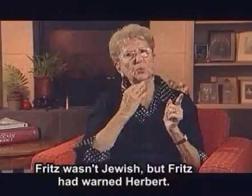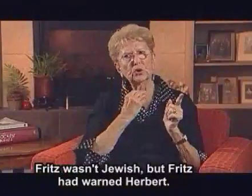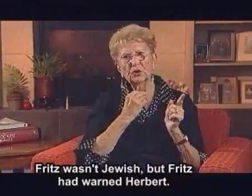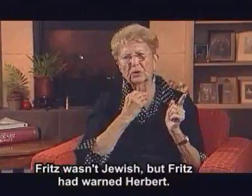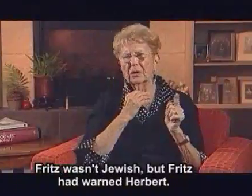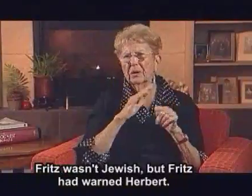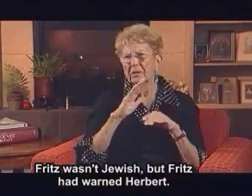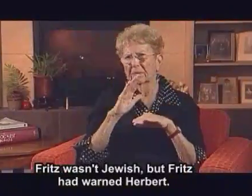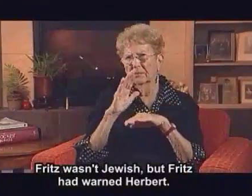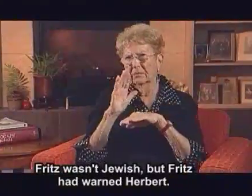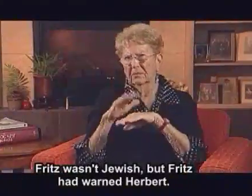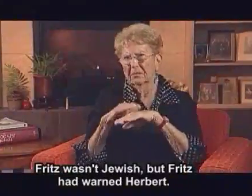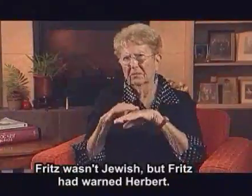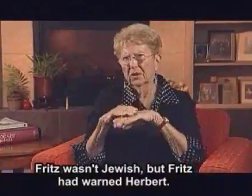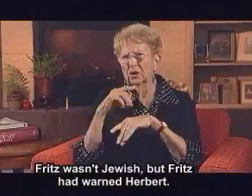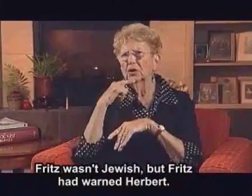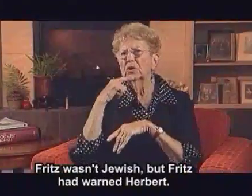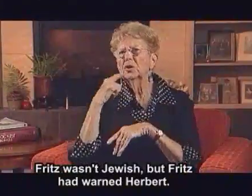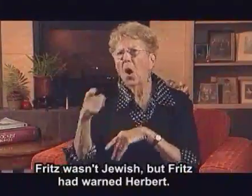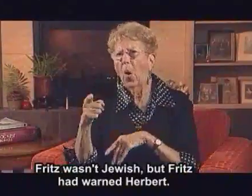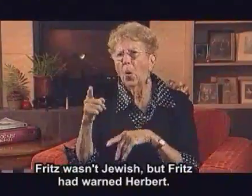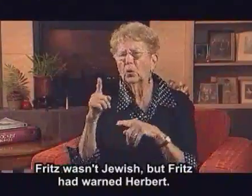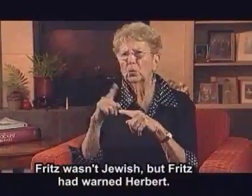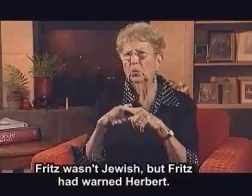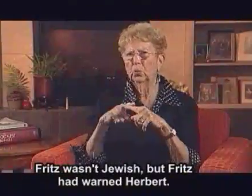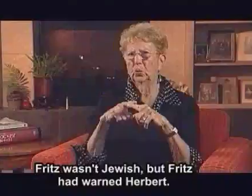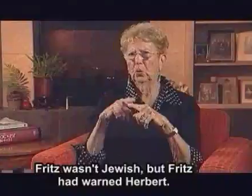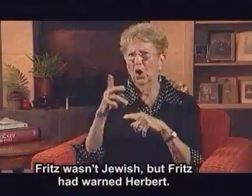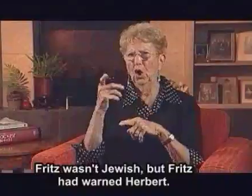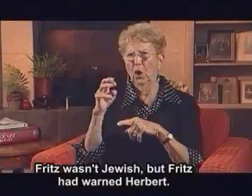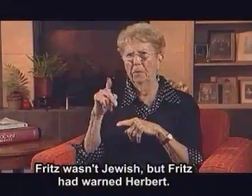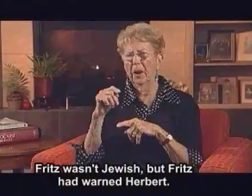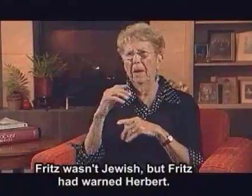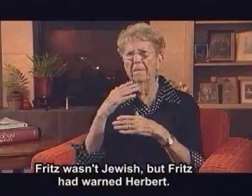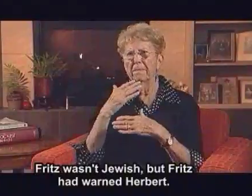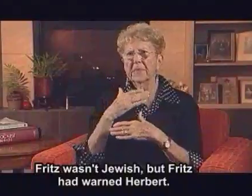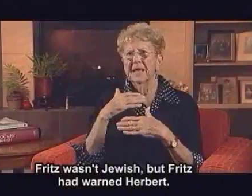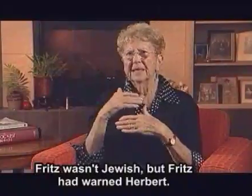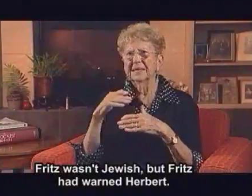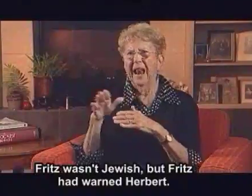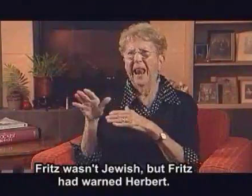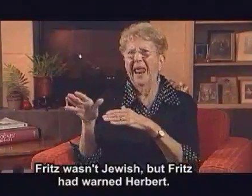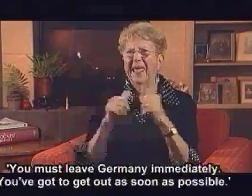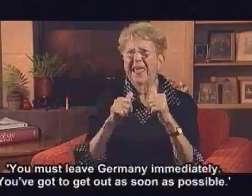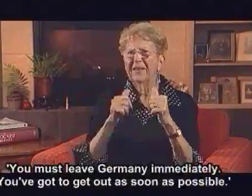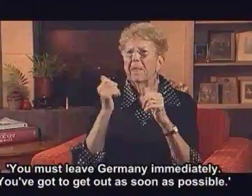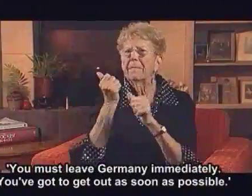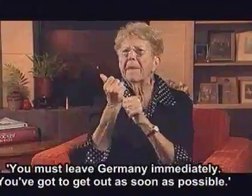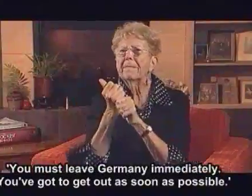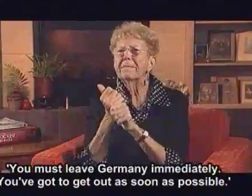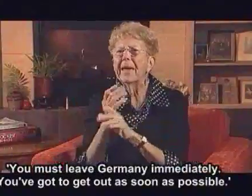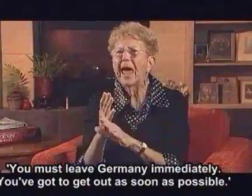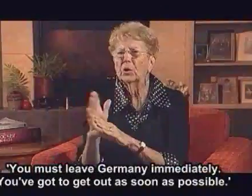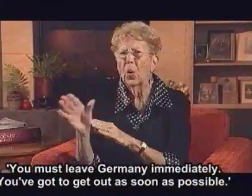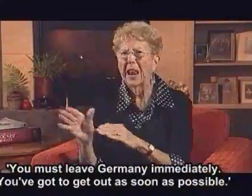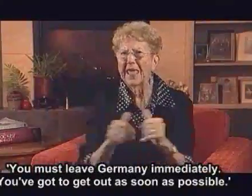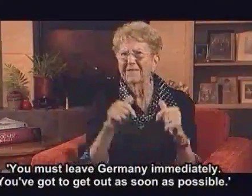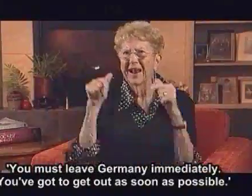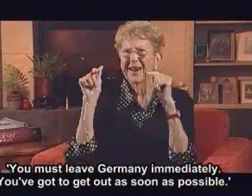Fritz wasn't Jewish, but Fritz had warned Herbert He said, "You must leave